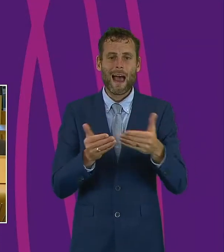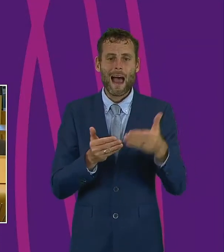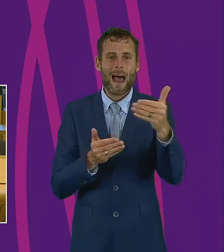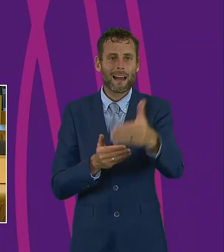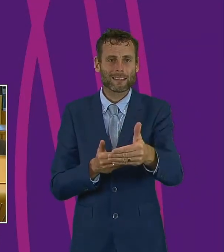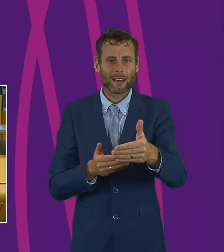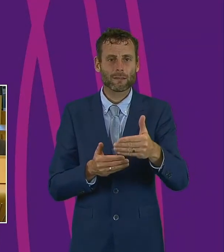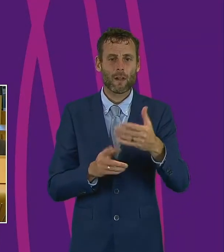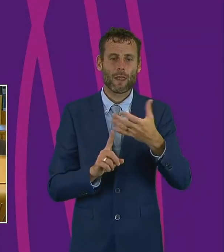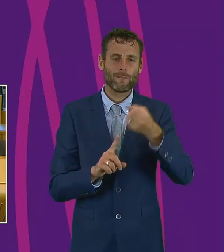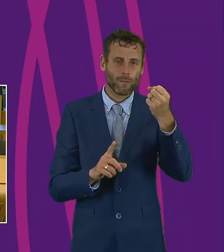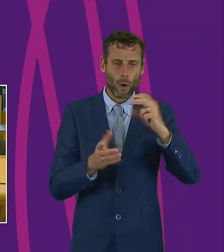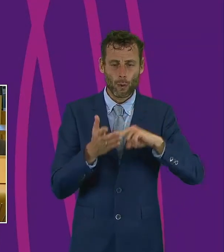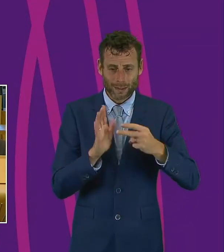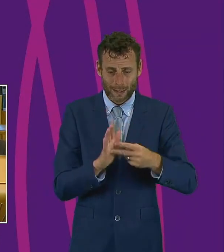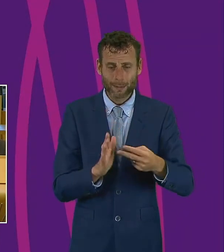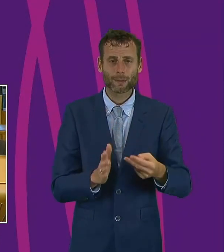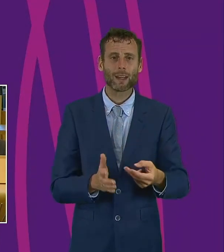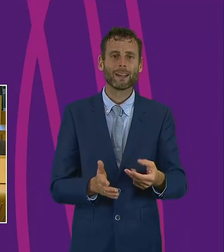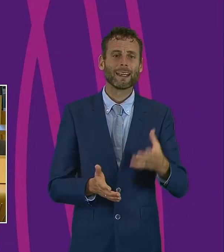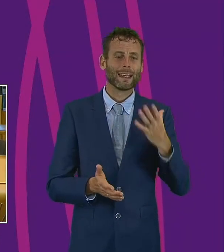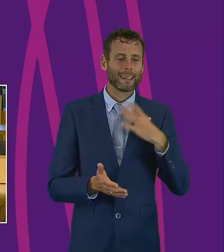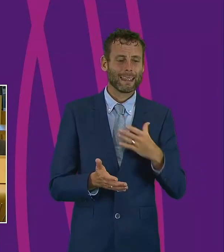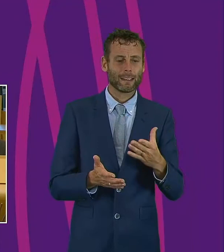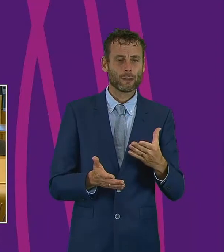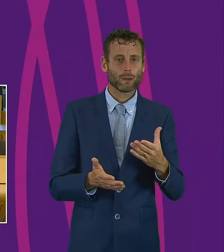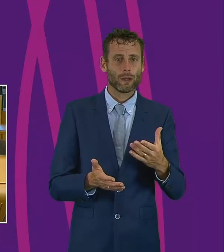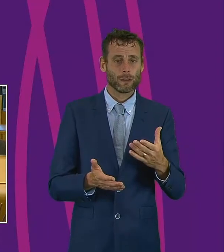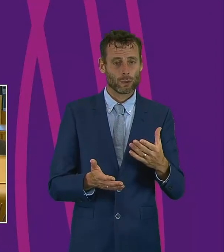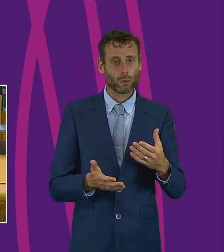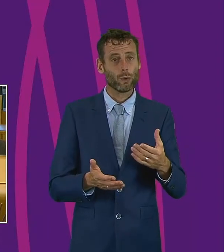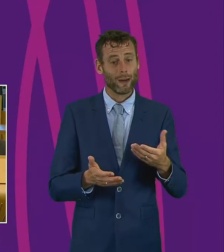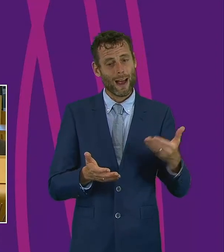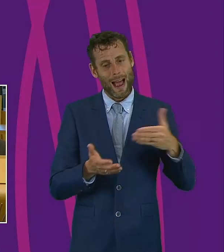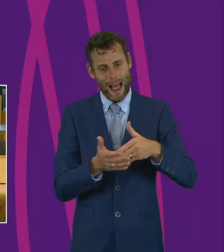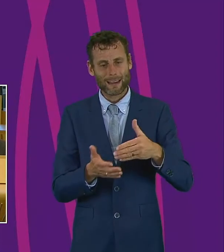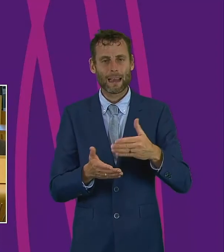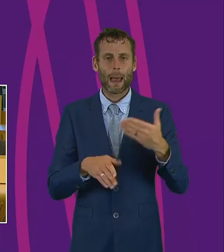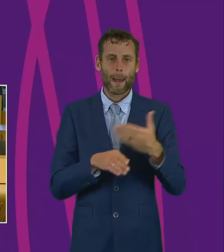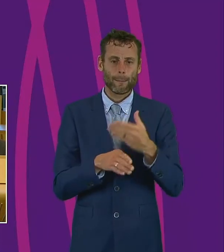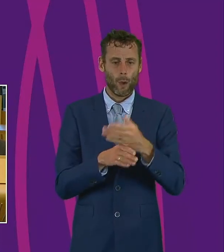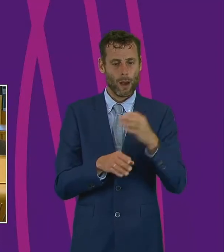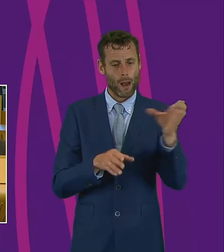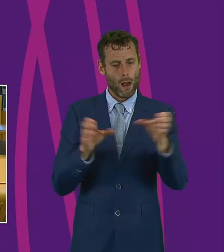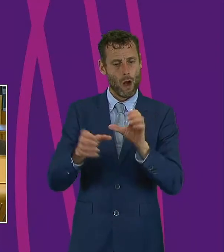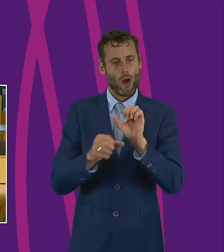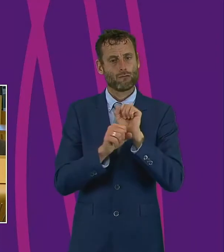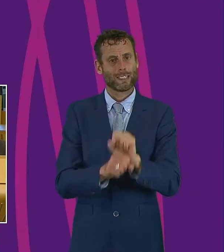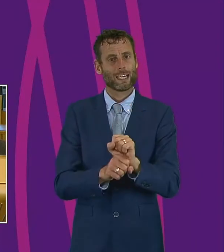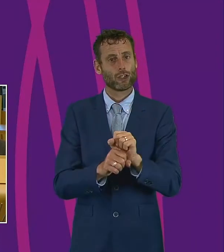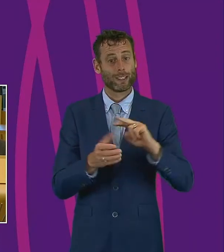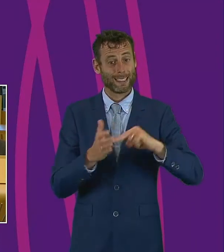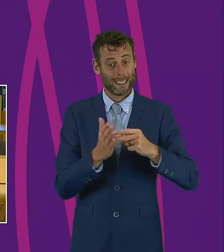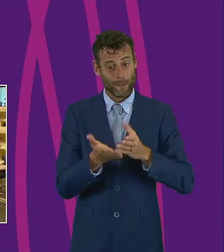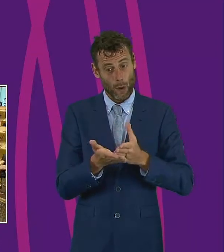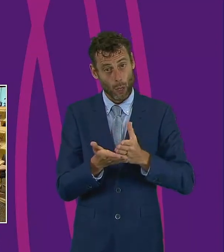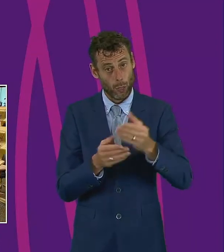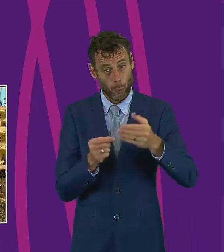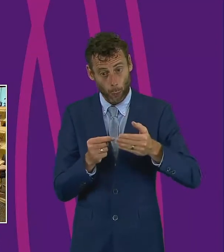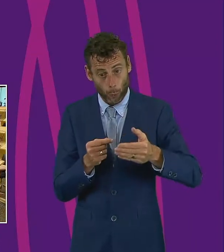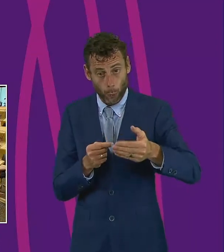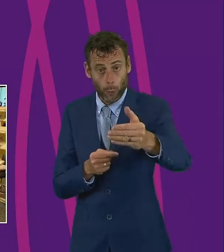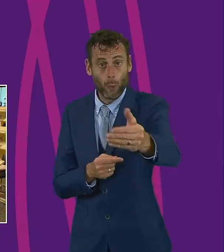and back new initiatives such as an employee retention incentive scheme to enable struggling employers to survive until the economy recovers? First